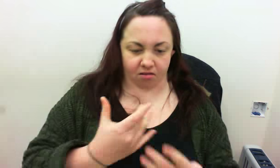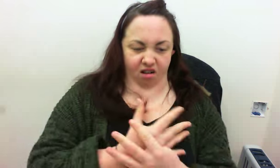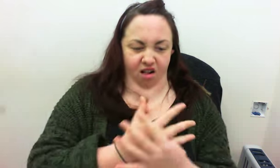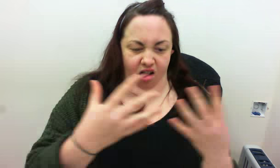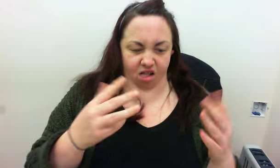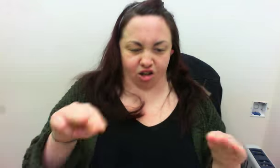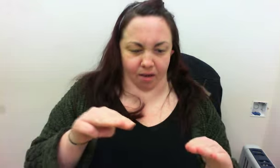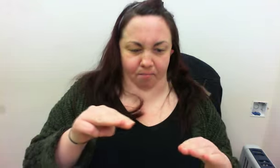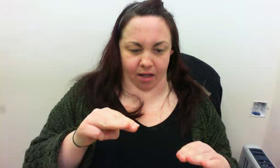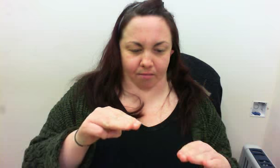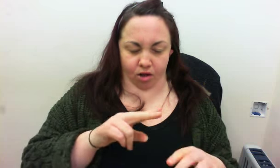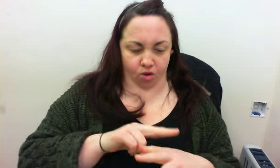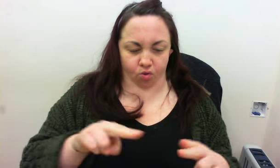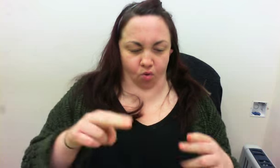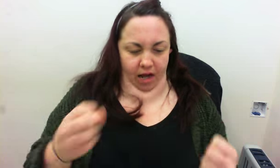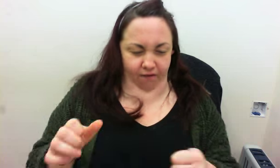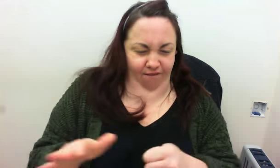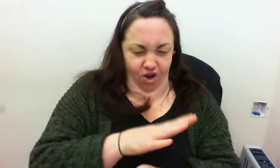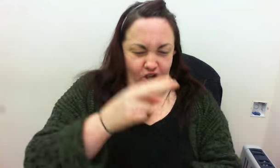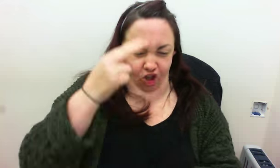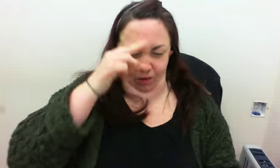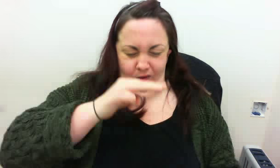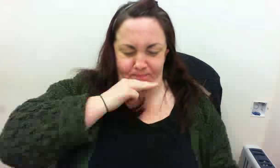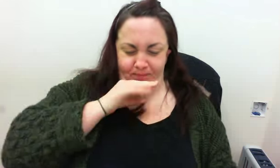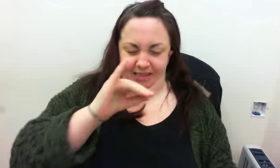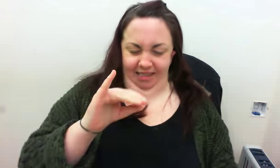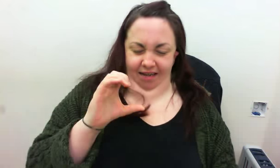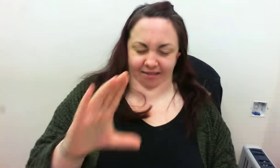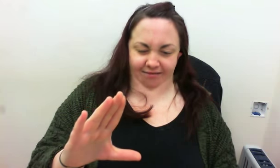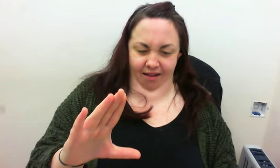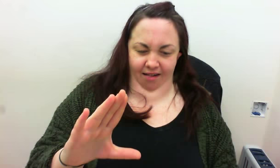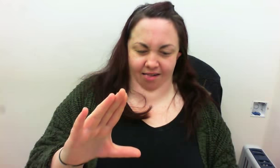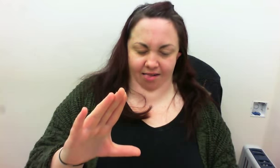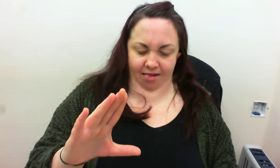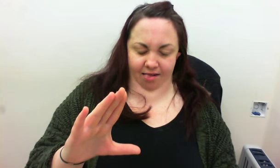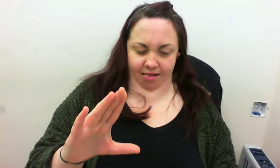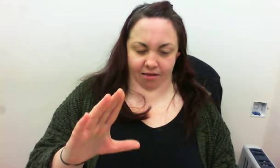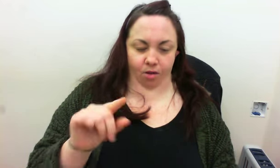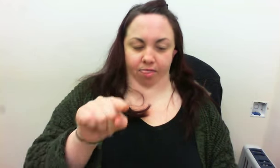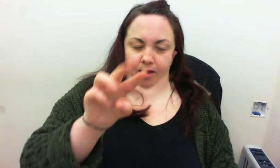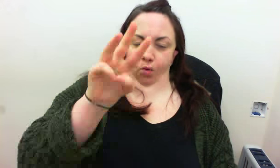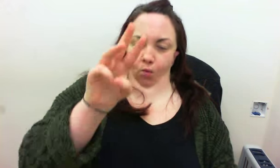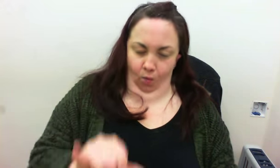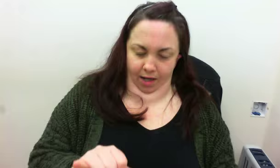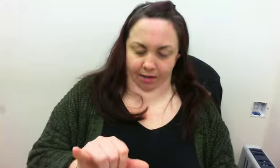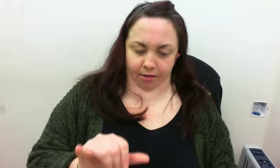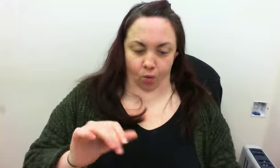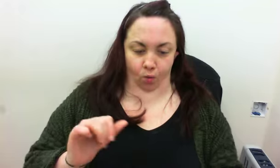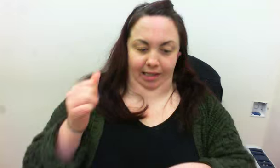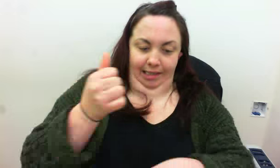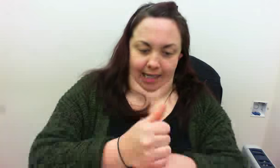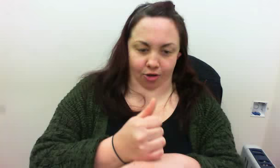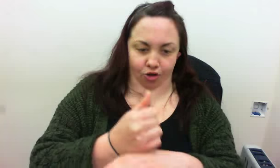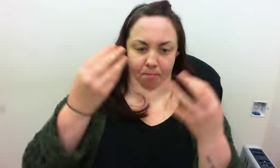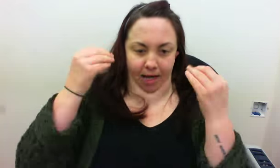wouldn't have a full understanding of Irish Sign Language. So that's why we set up the exhibition of Signs for Life.